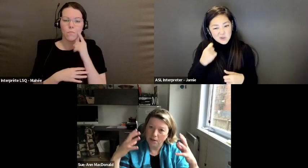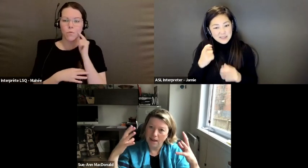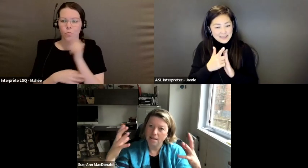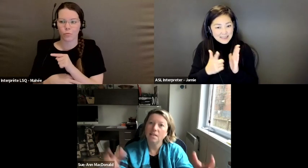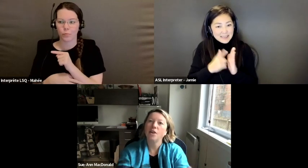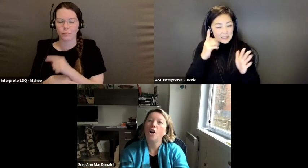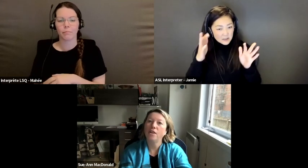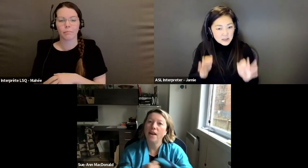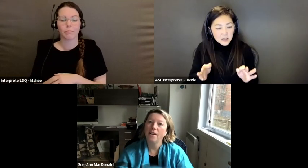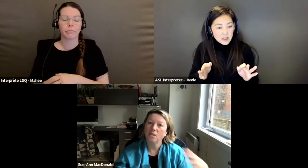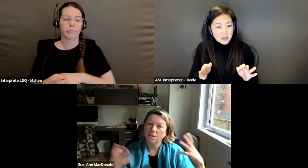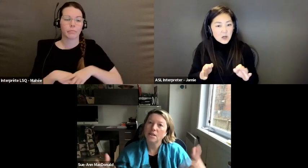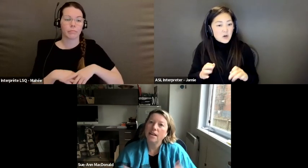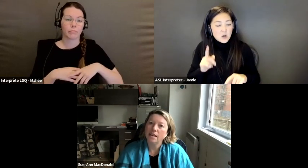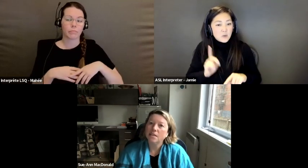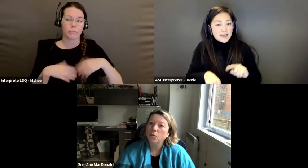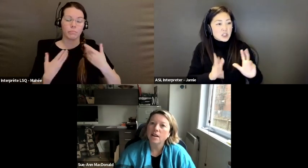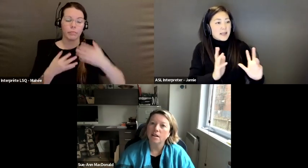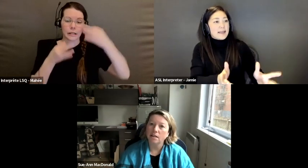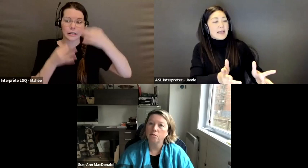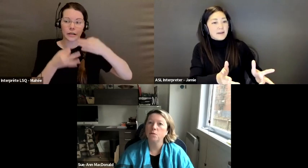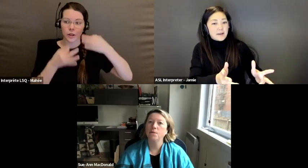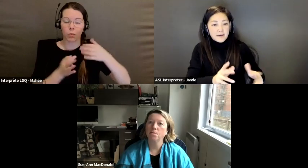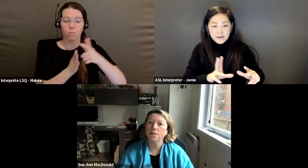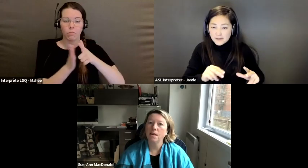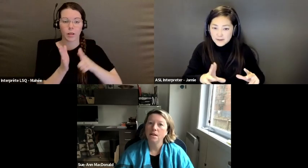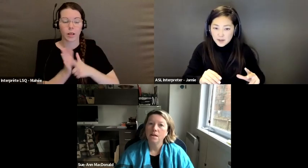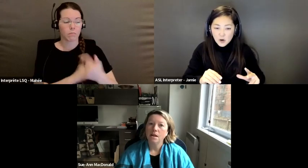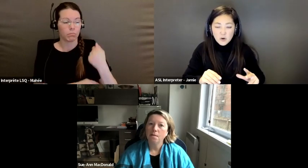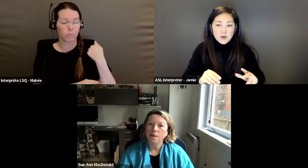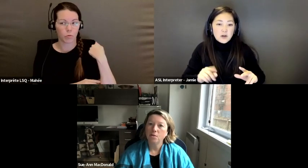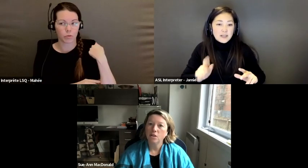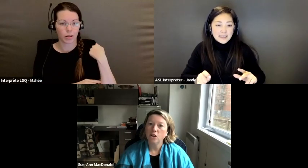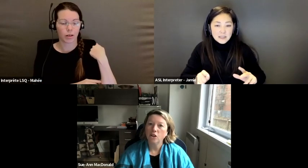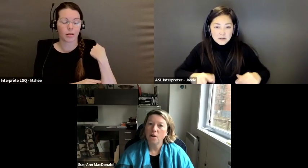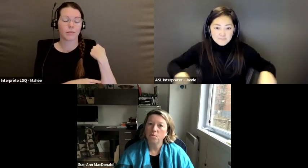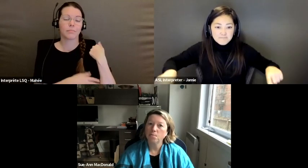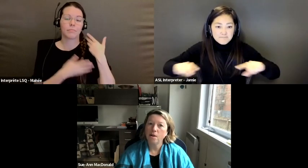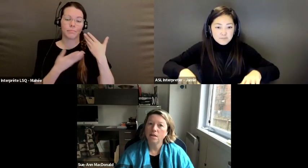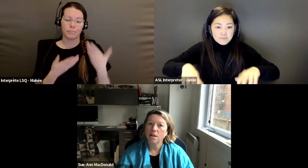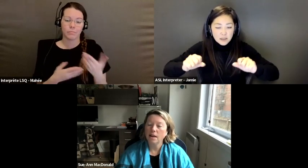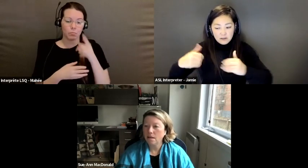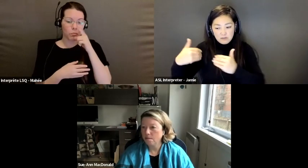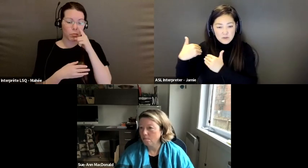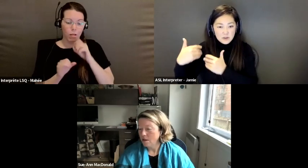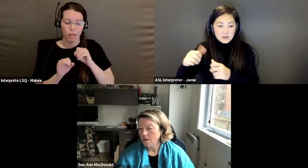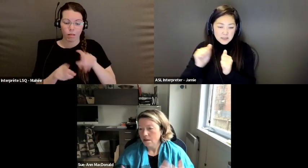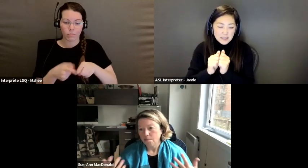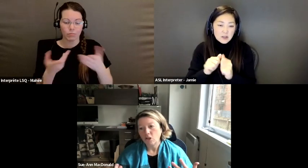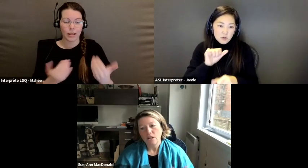it's like we can't leave it all on that either. It's like it's really a collective responsibility about changing how we respond. And like